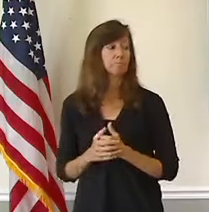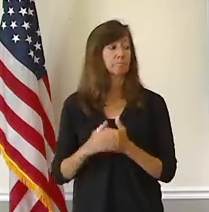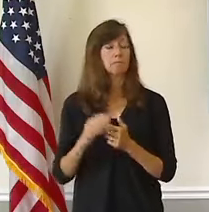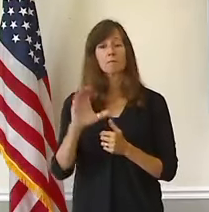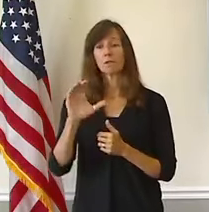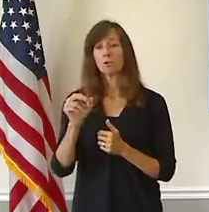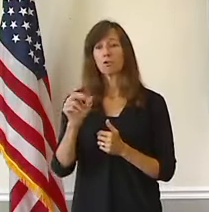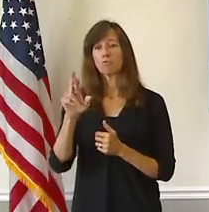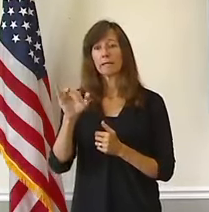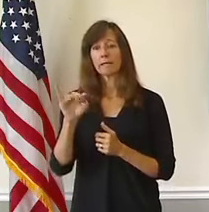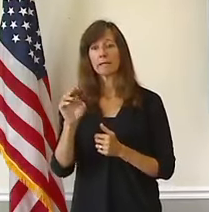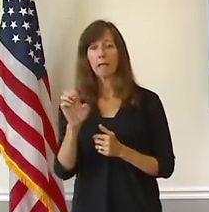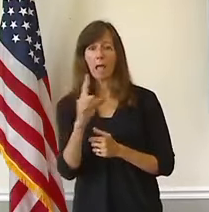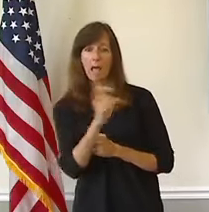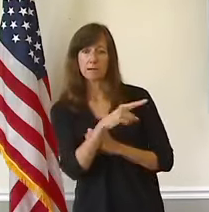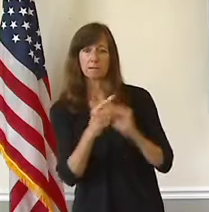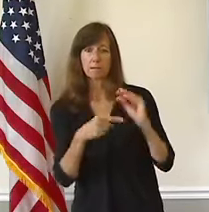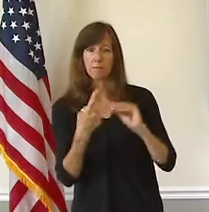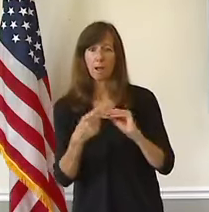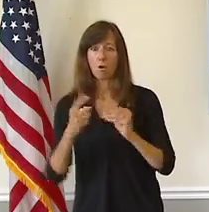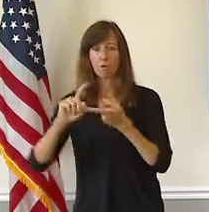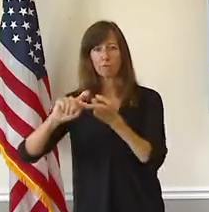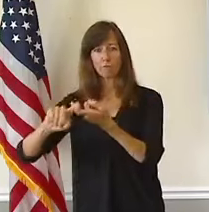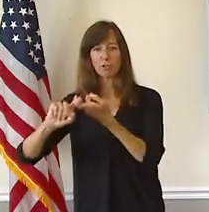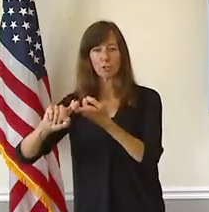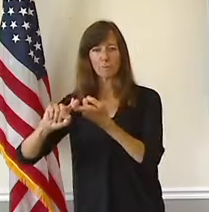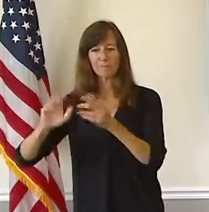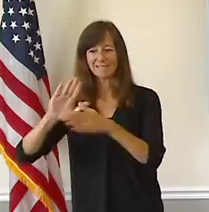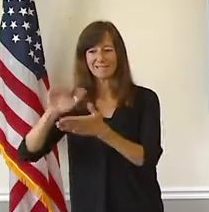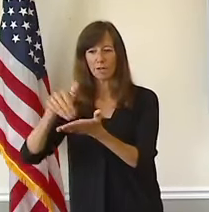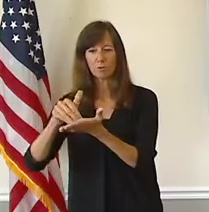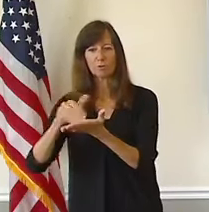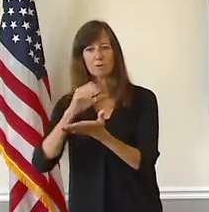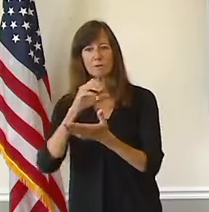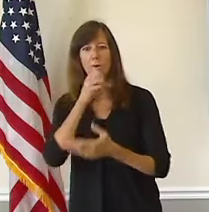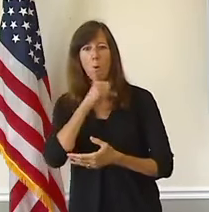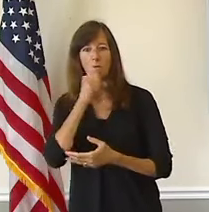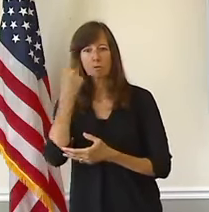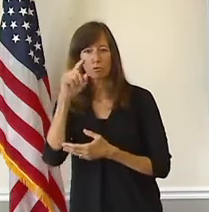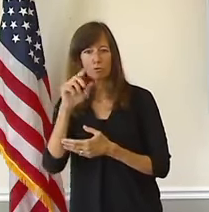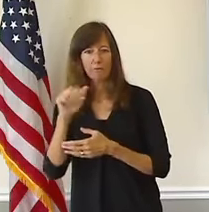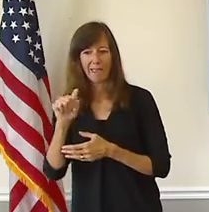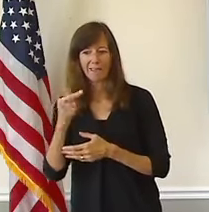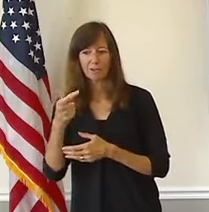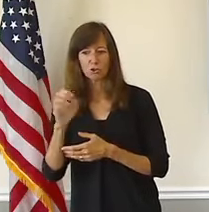Senior Friendship Centers will reopen. We don't have a reopen date yet. Obviously, we're concerned.